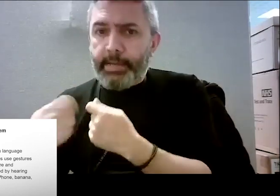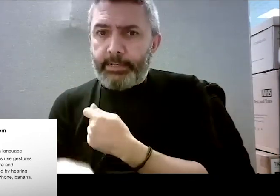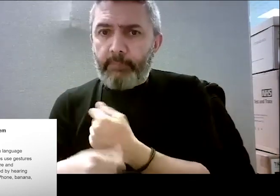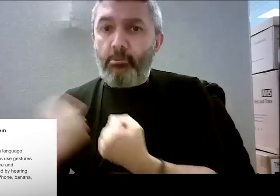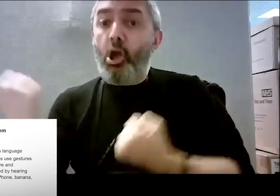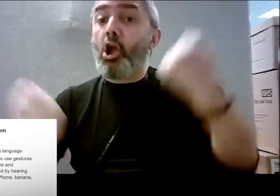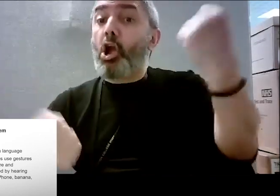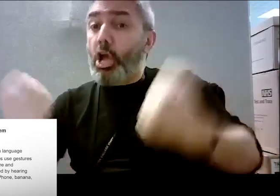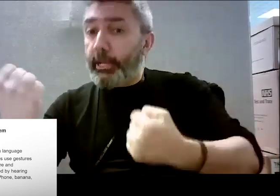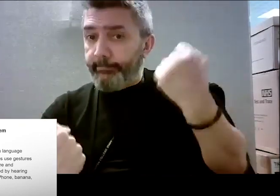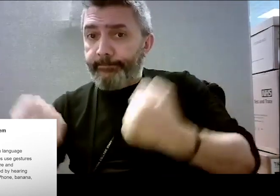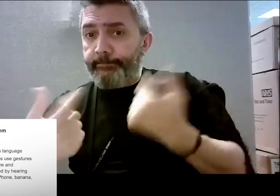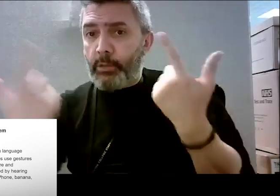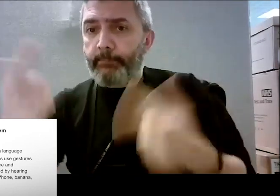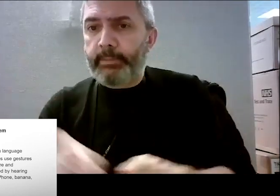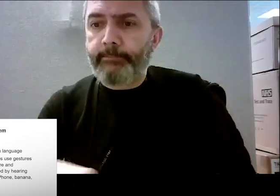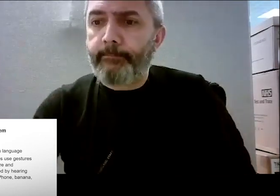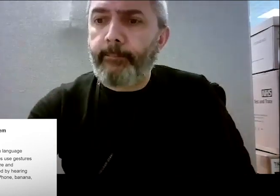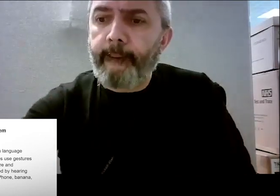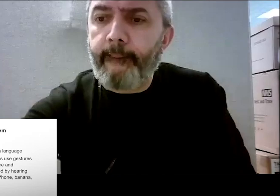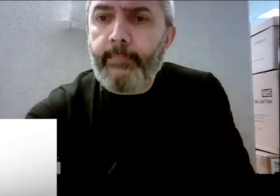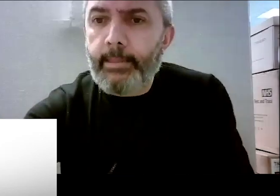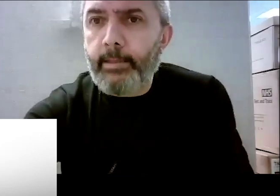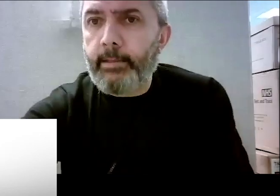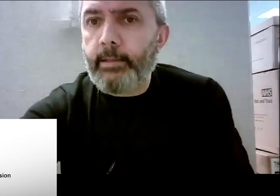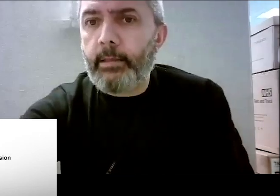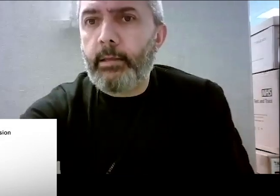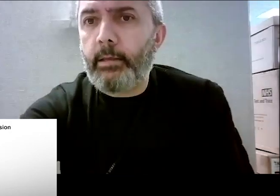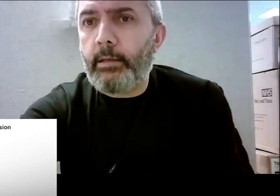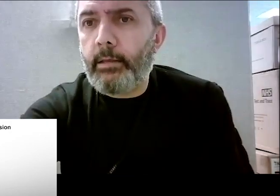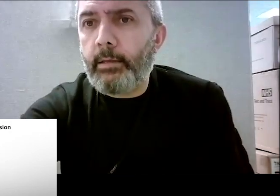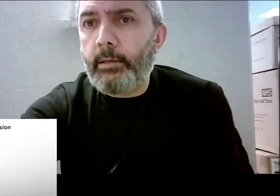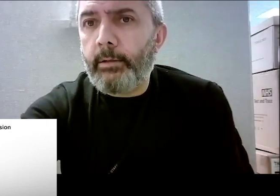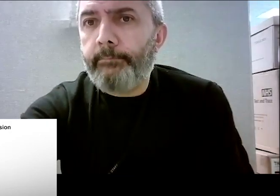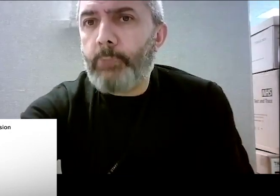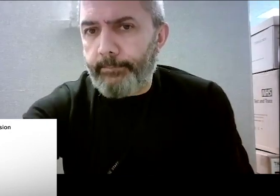there are similar signs like phone, banana, car.